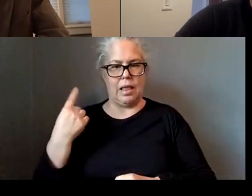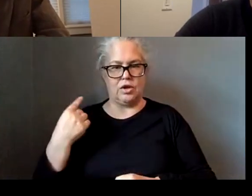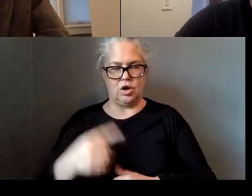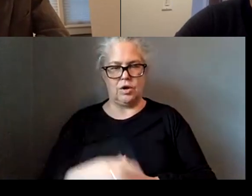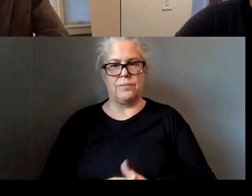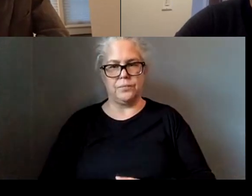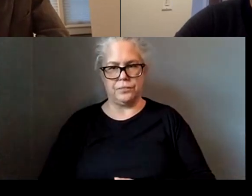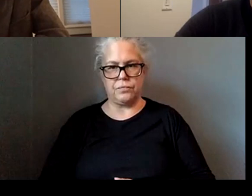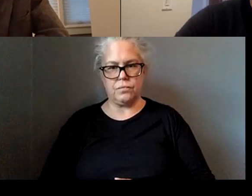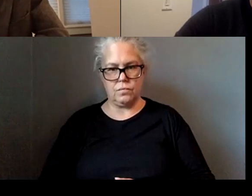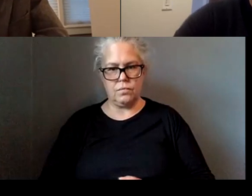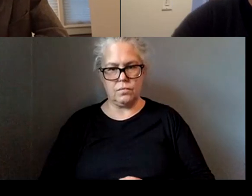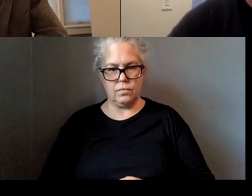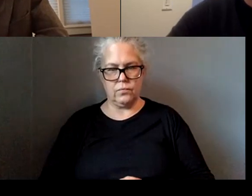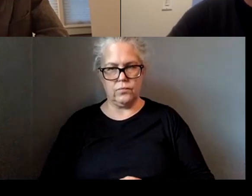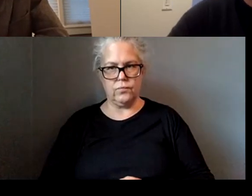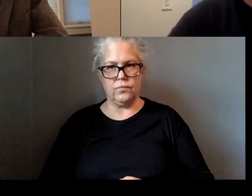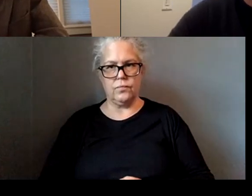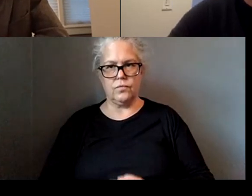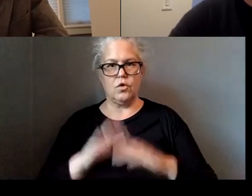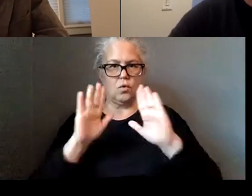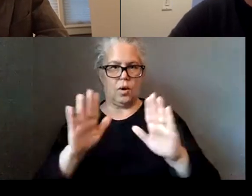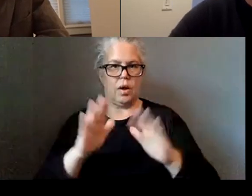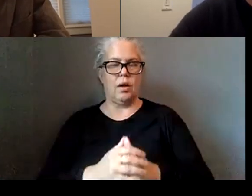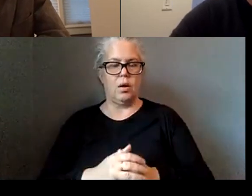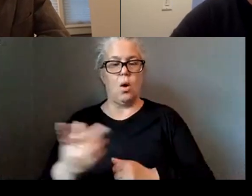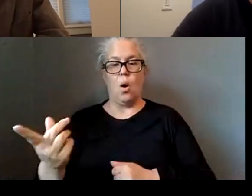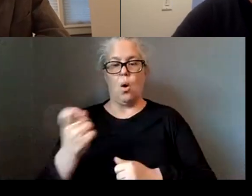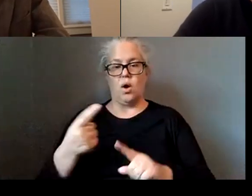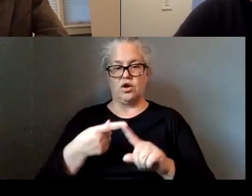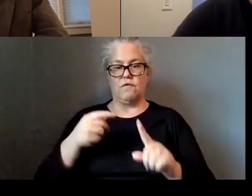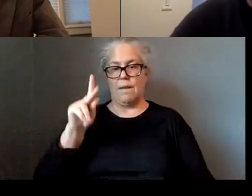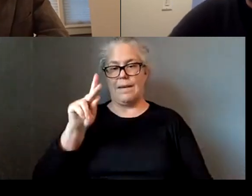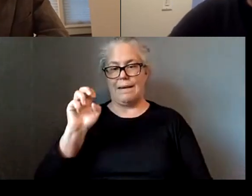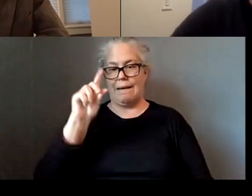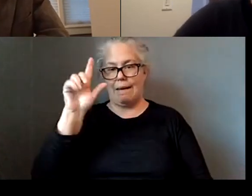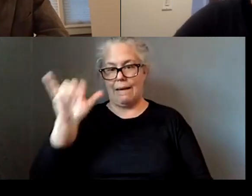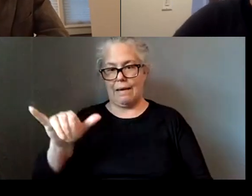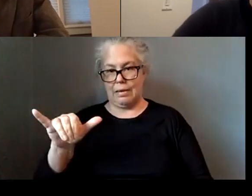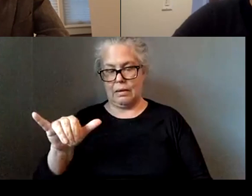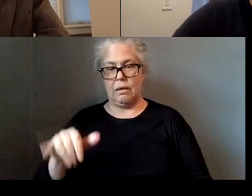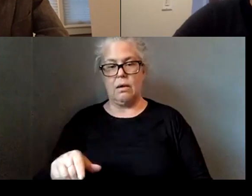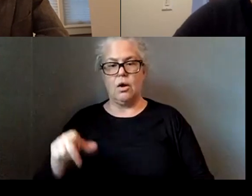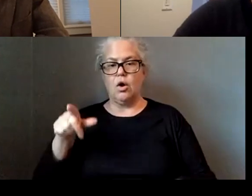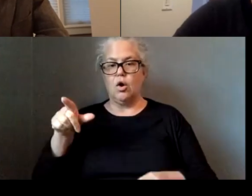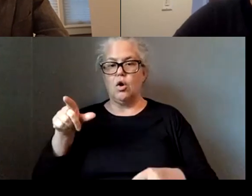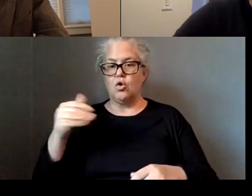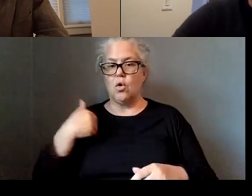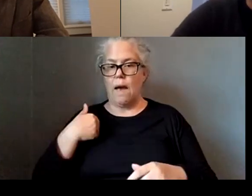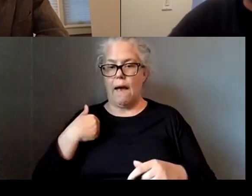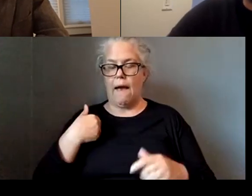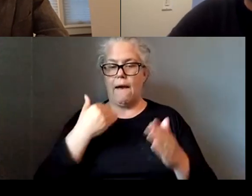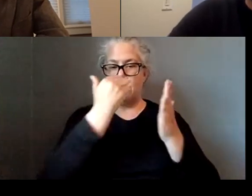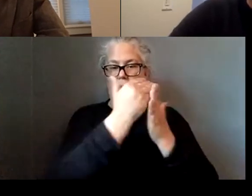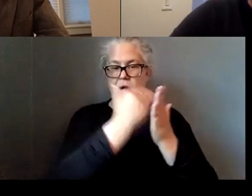Great. A question from Kelly in the chat. Would you have itineraries saved from